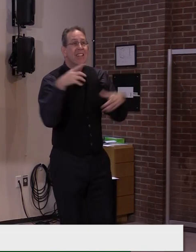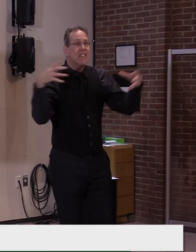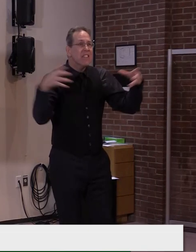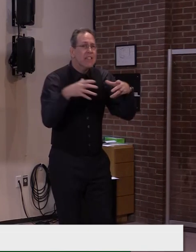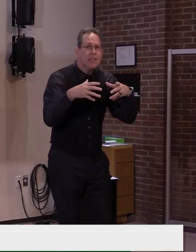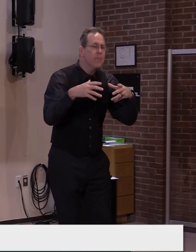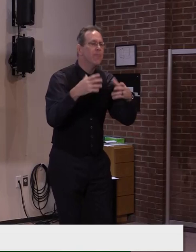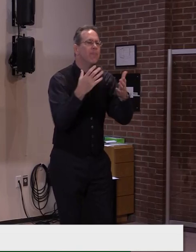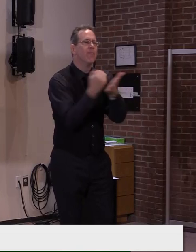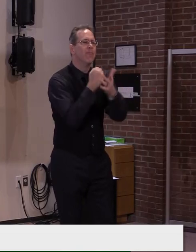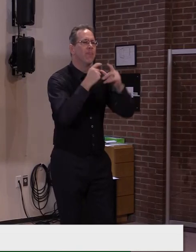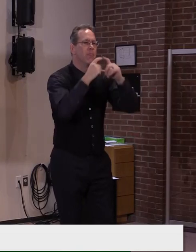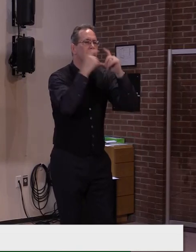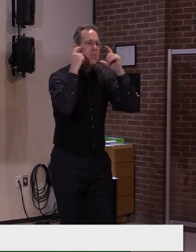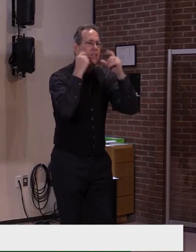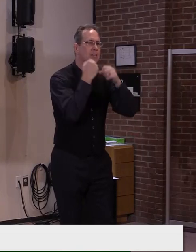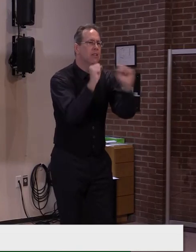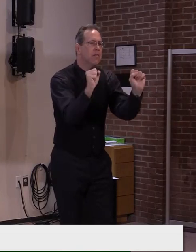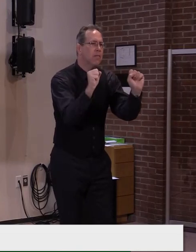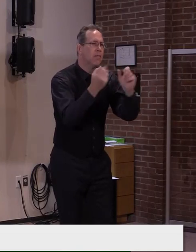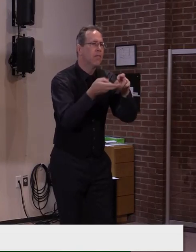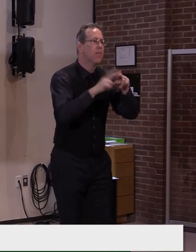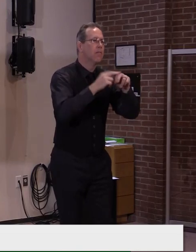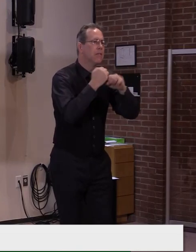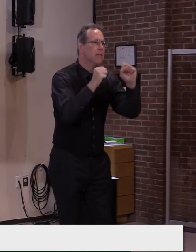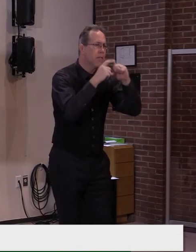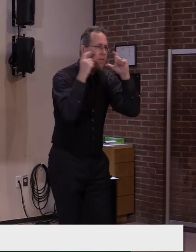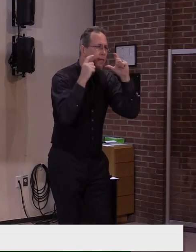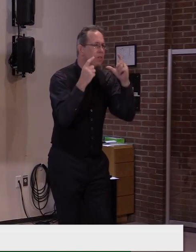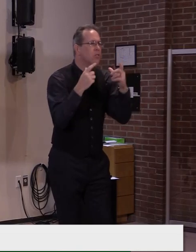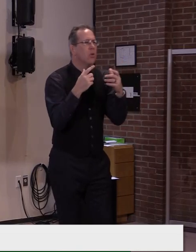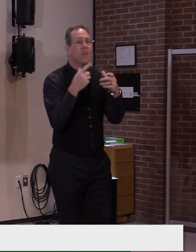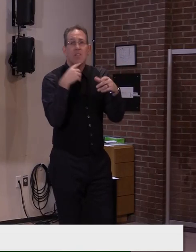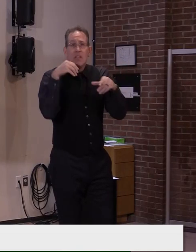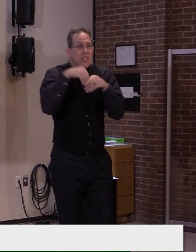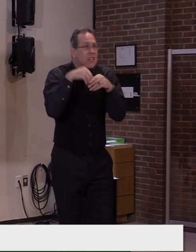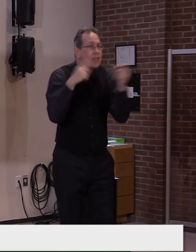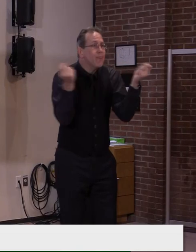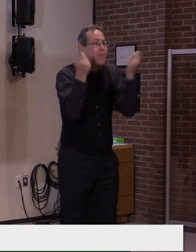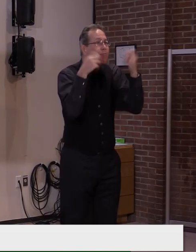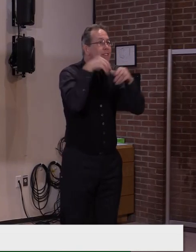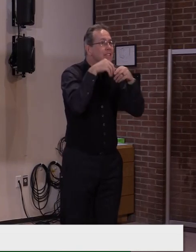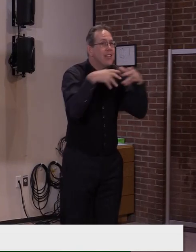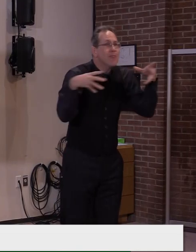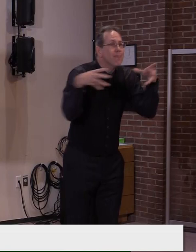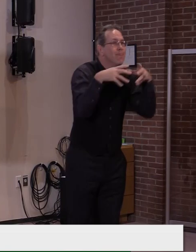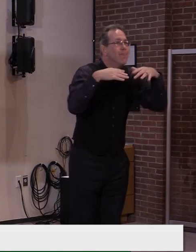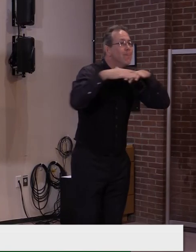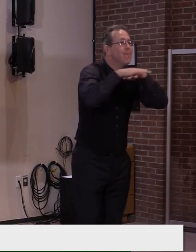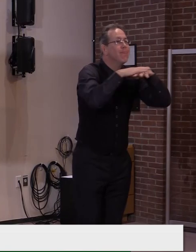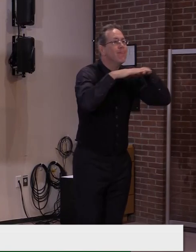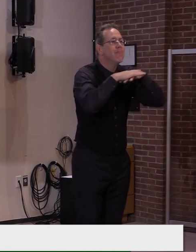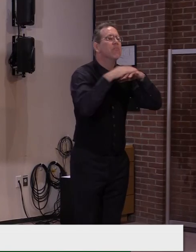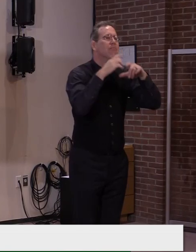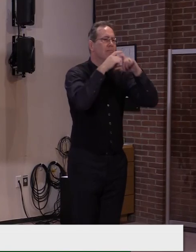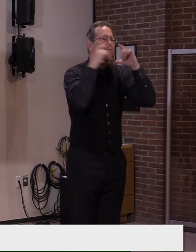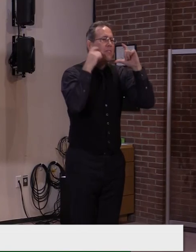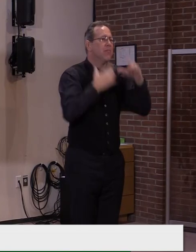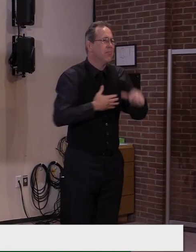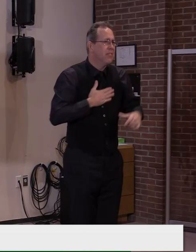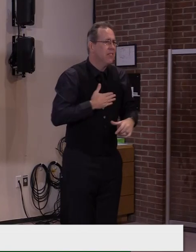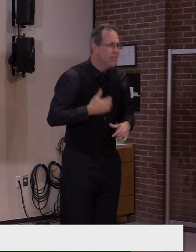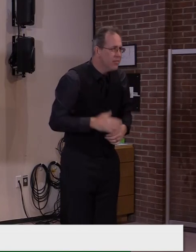finally, number four is to ask. You should know the vaccination status of the people with whom you're gathering. That